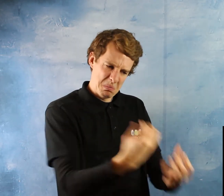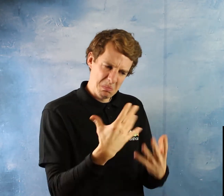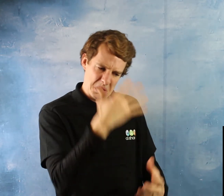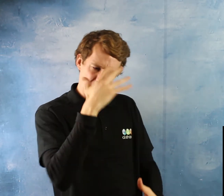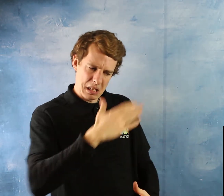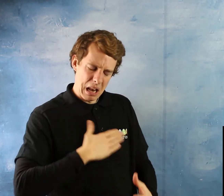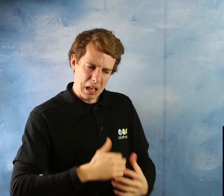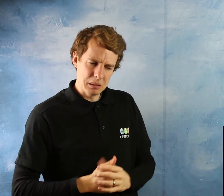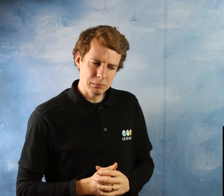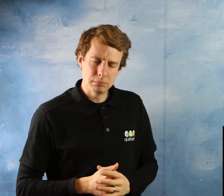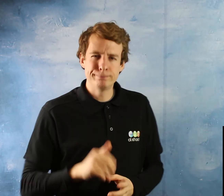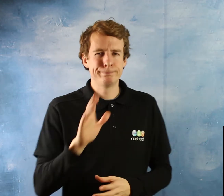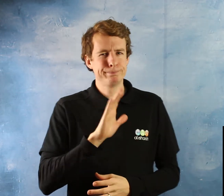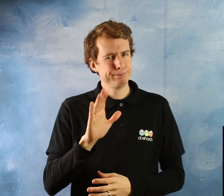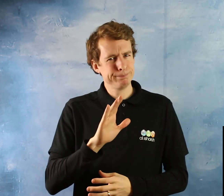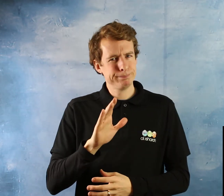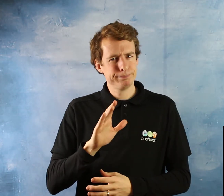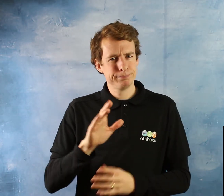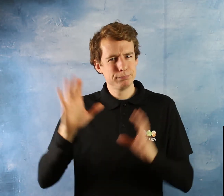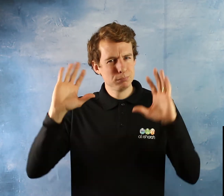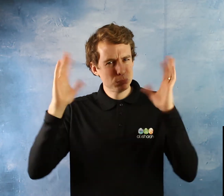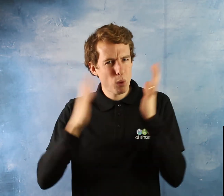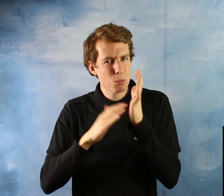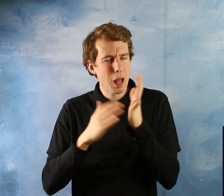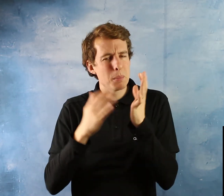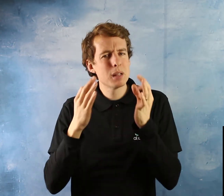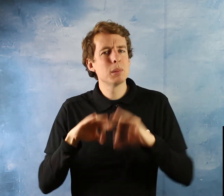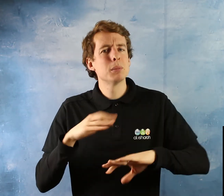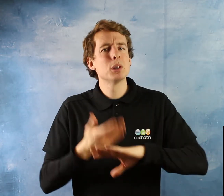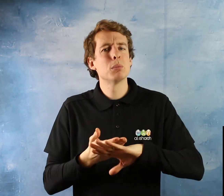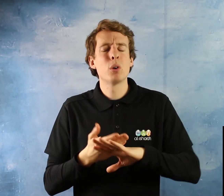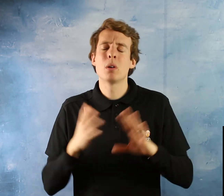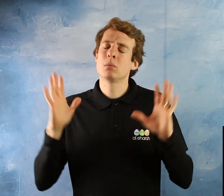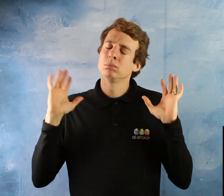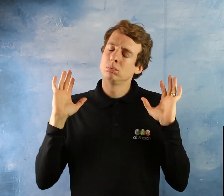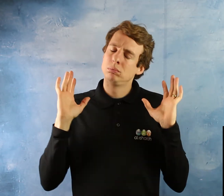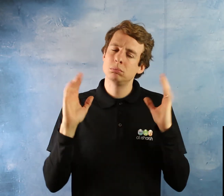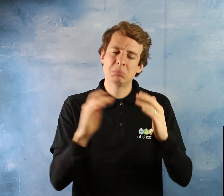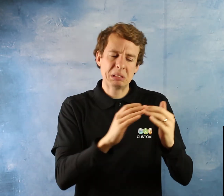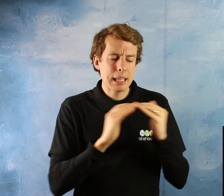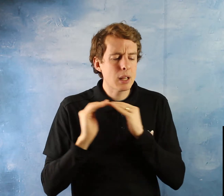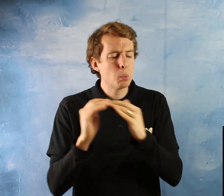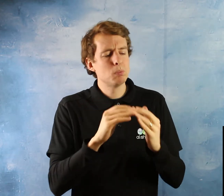Many of our great scholars understood that very seriously. They were giving advice